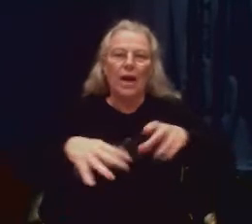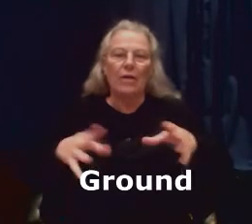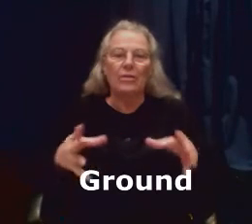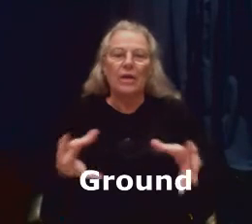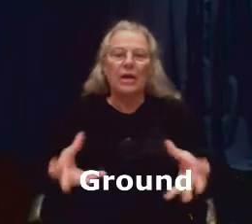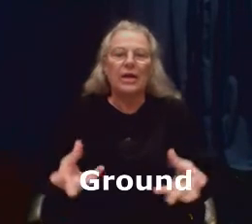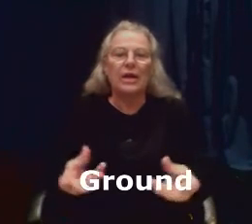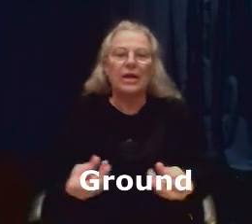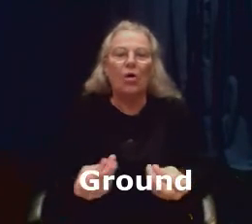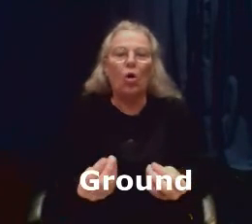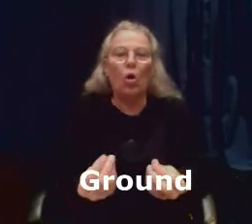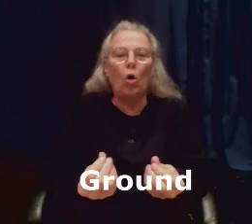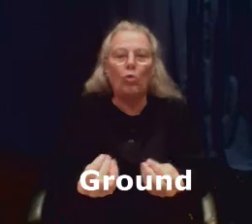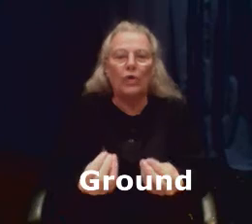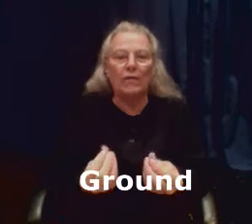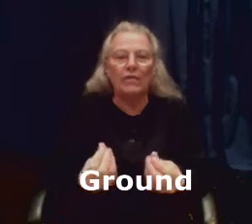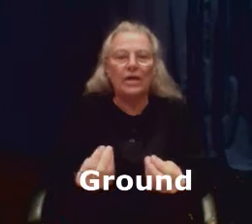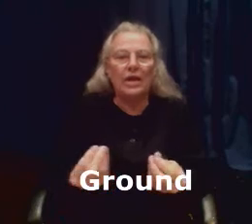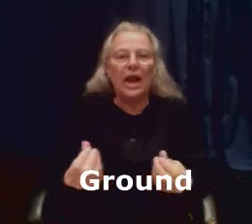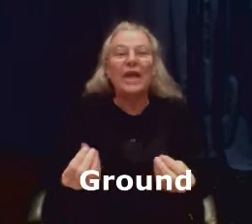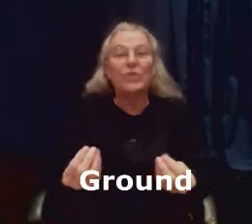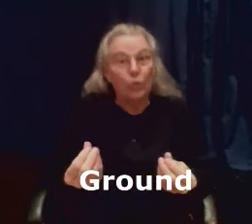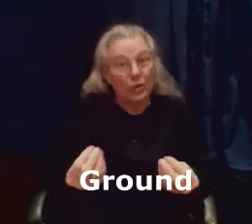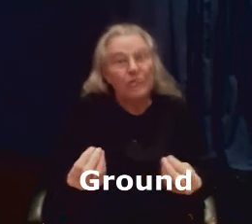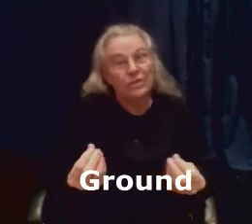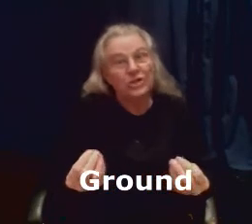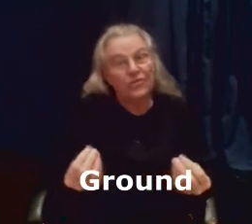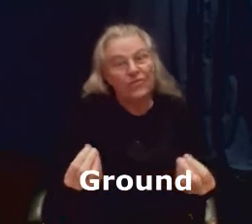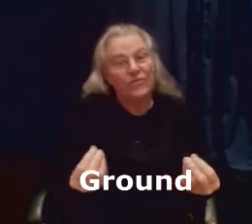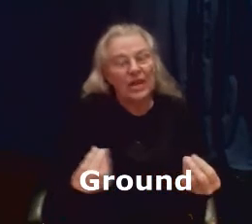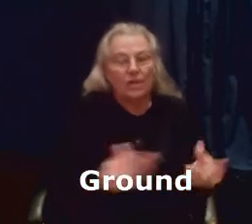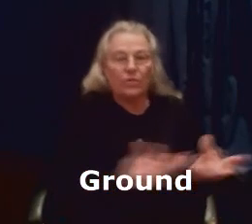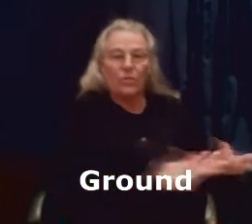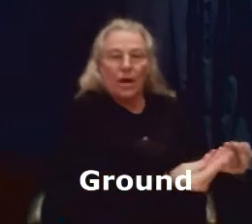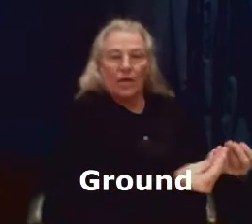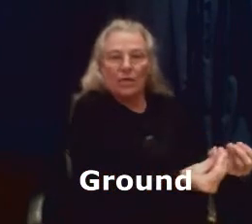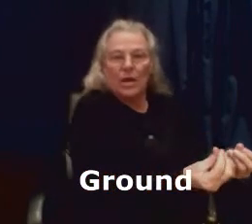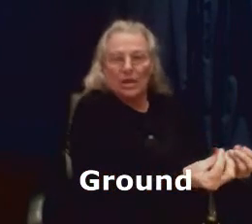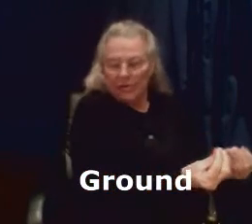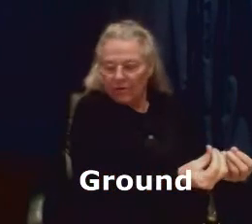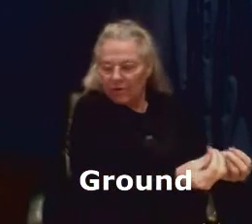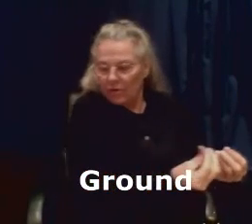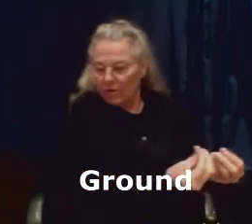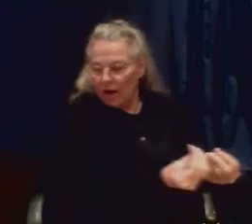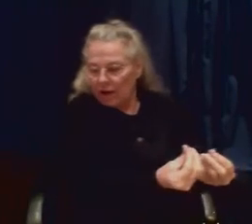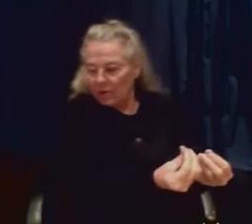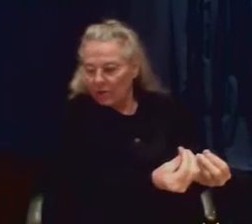Ground, get a hold of it and you're going to just feel the ground. Ground.